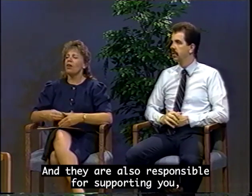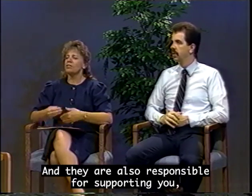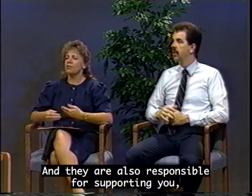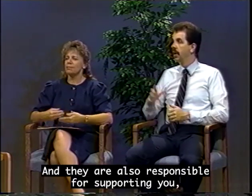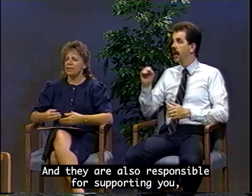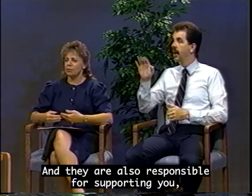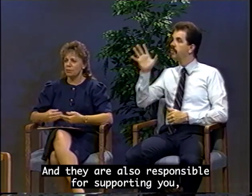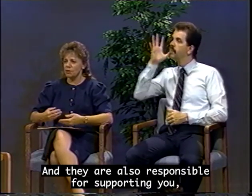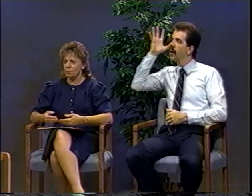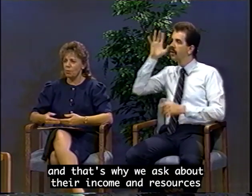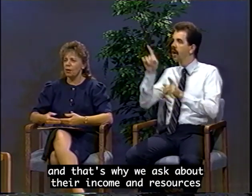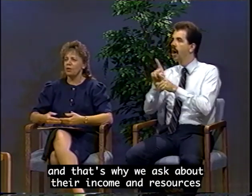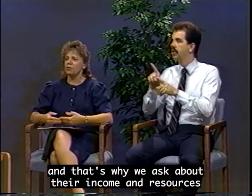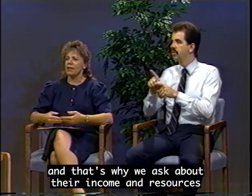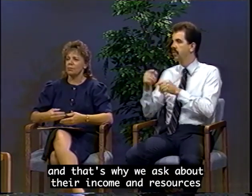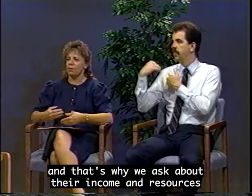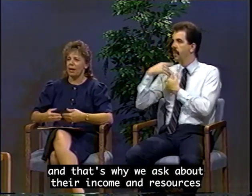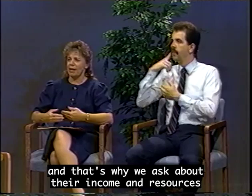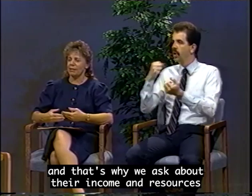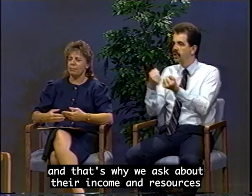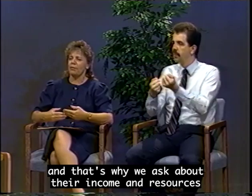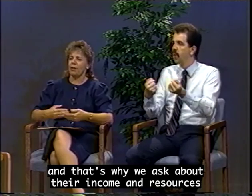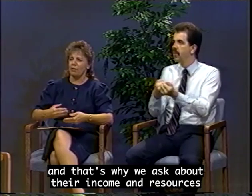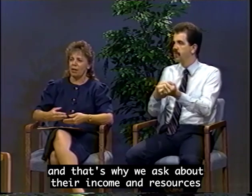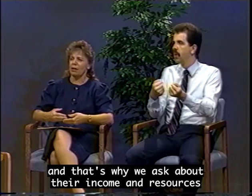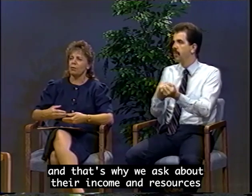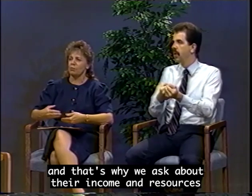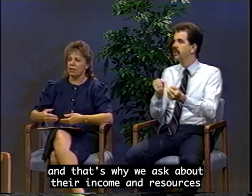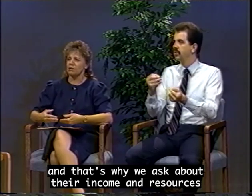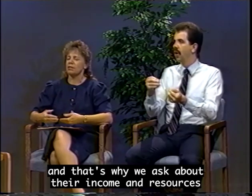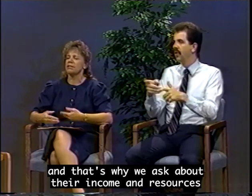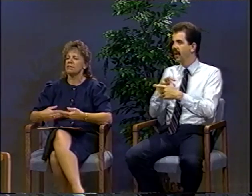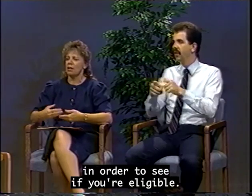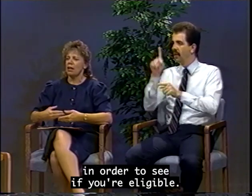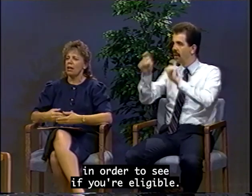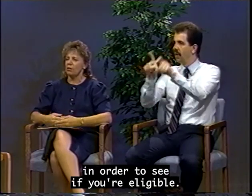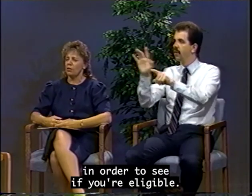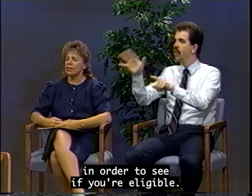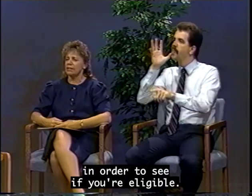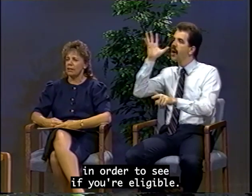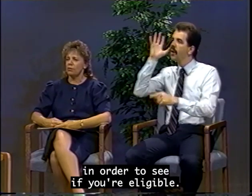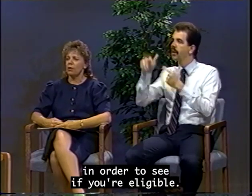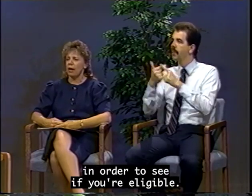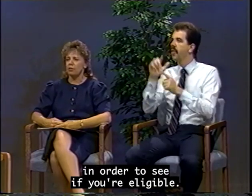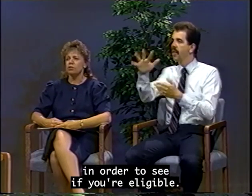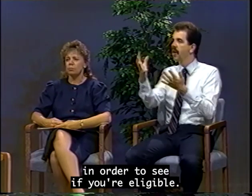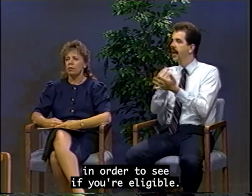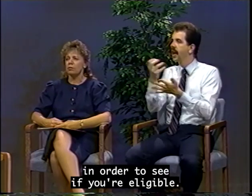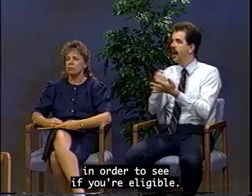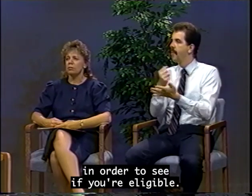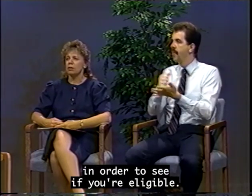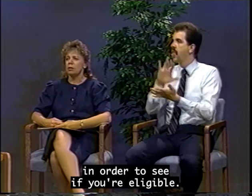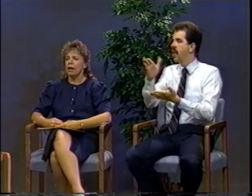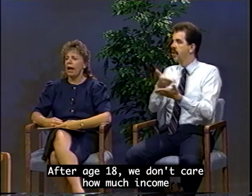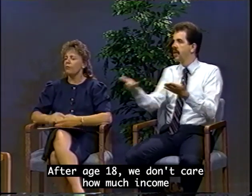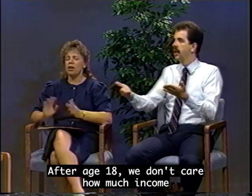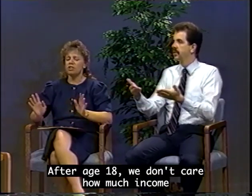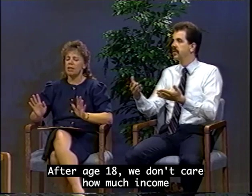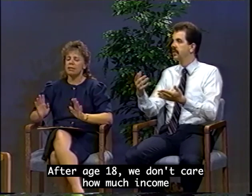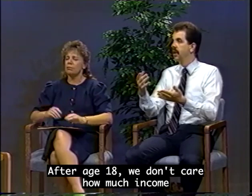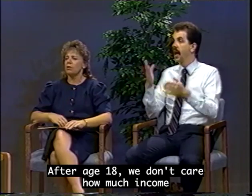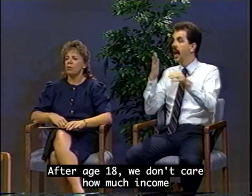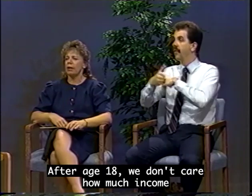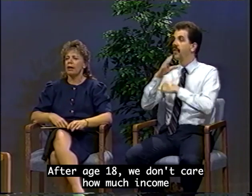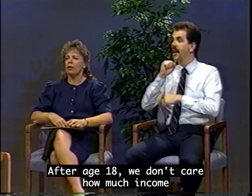And they're also responsible for supporting you, and that's why we asked about their income and resources in order to see if you're eligible. After